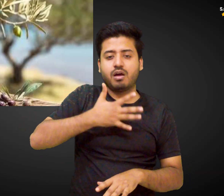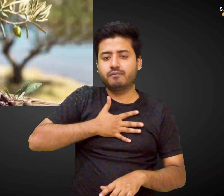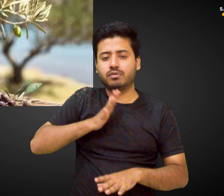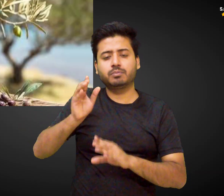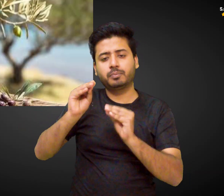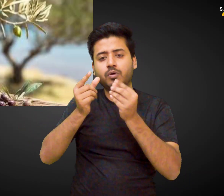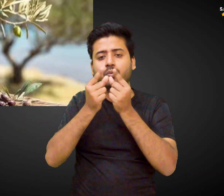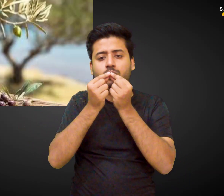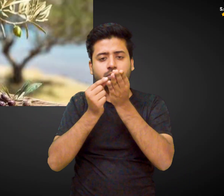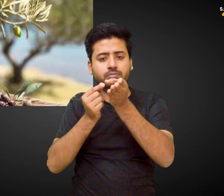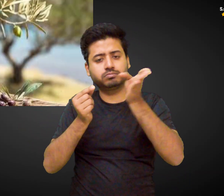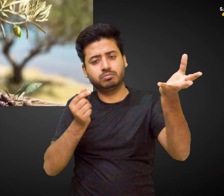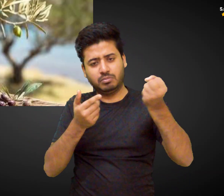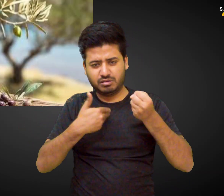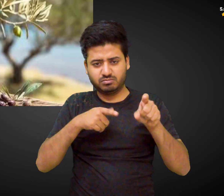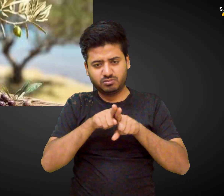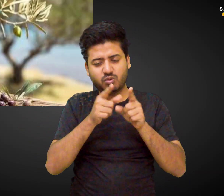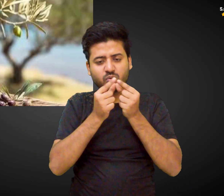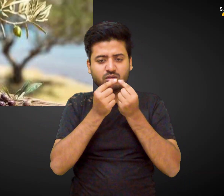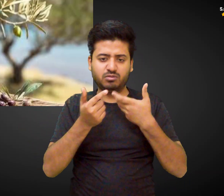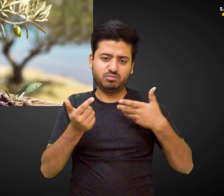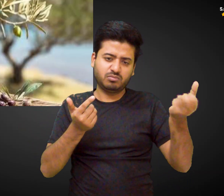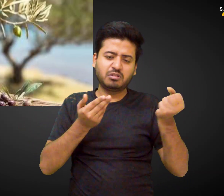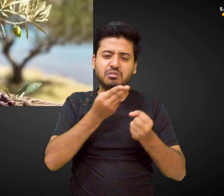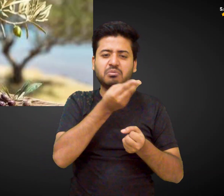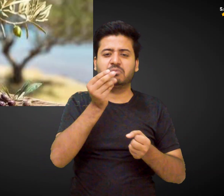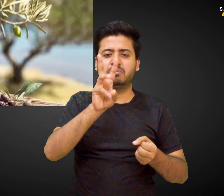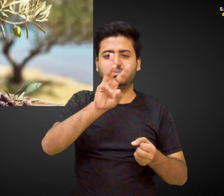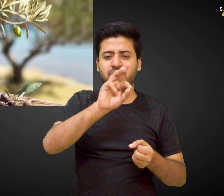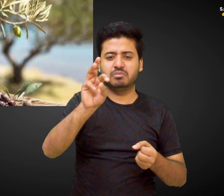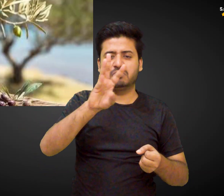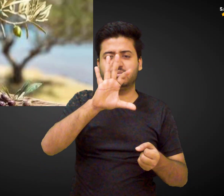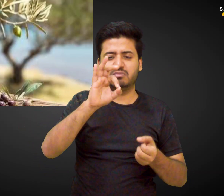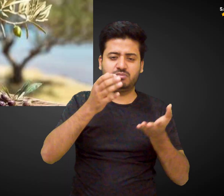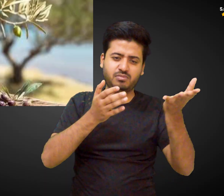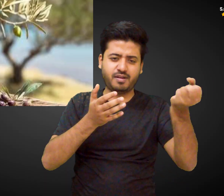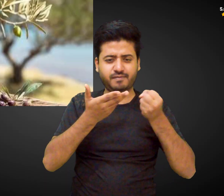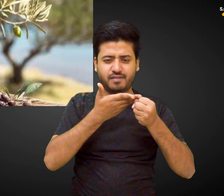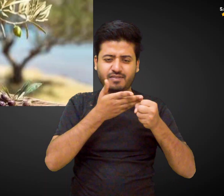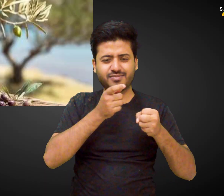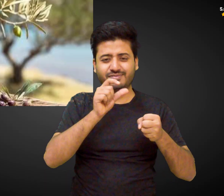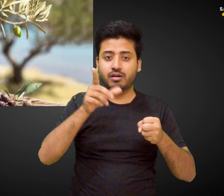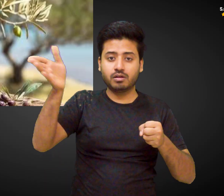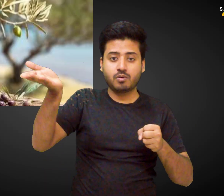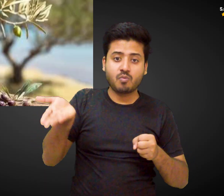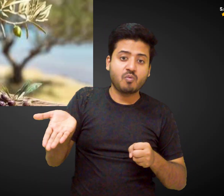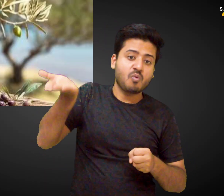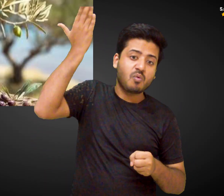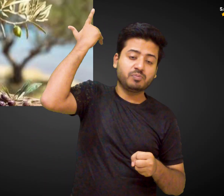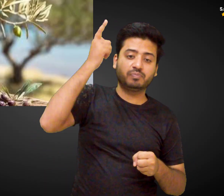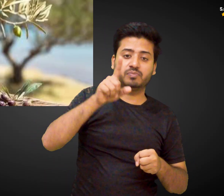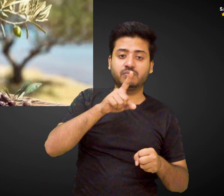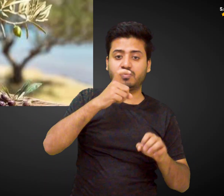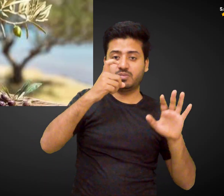and potential contamination from processing or adulteration. It is high in omega-3 fatty acids, and an imbalance